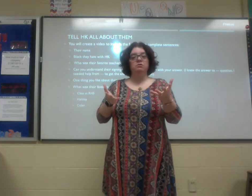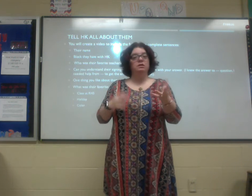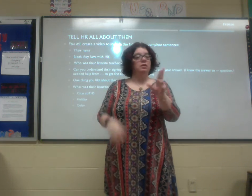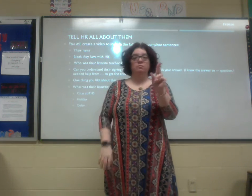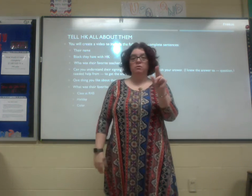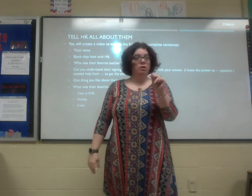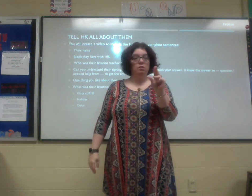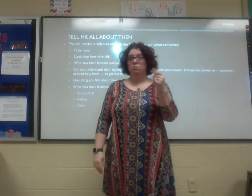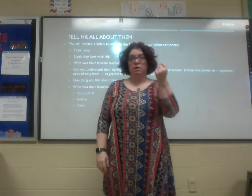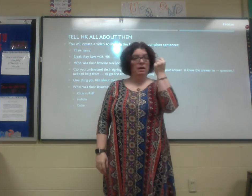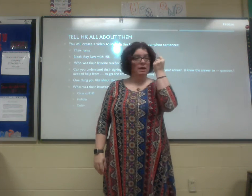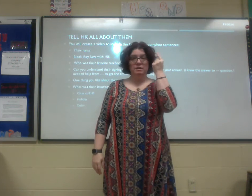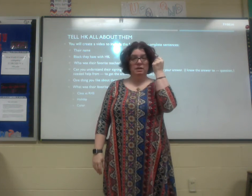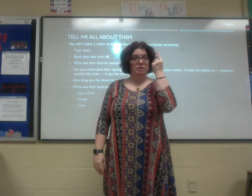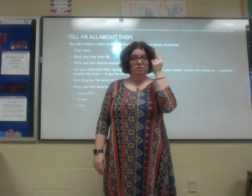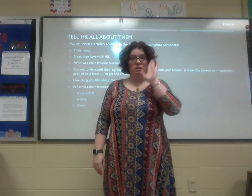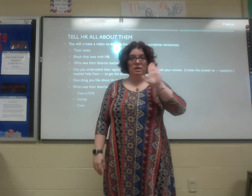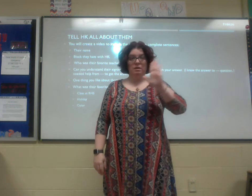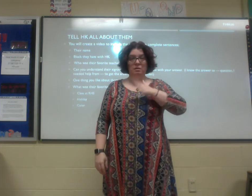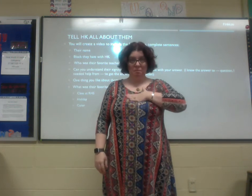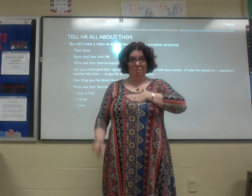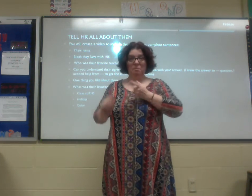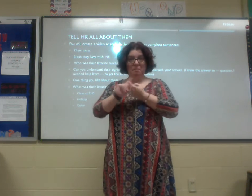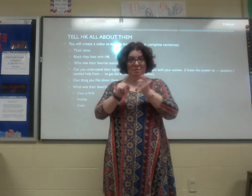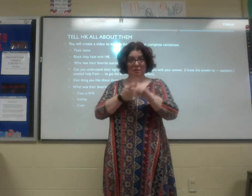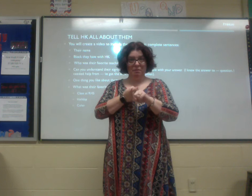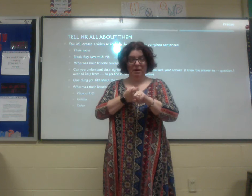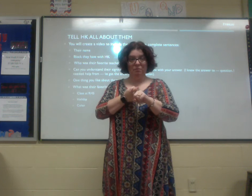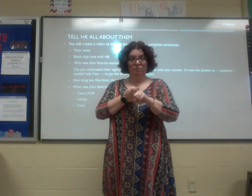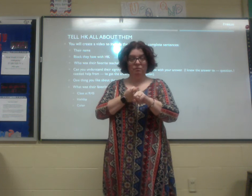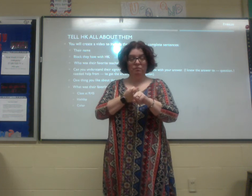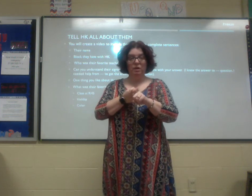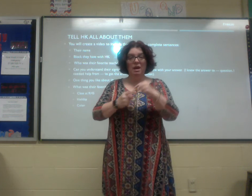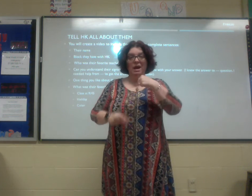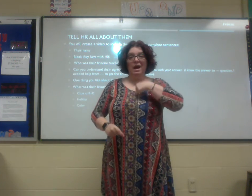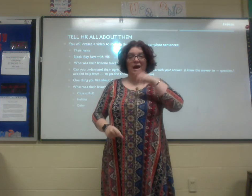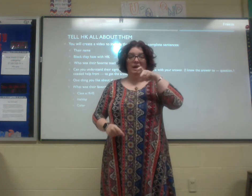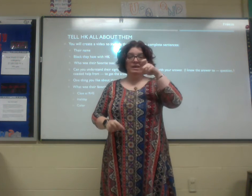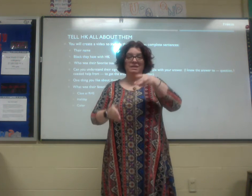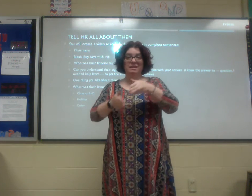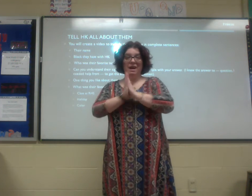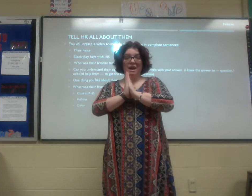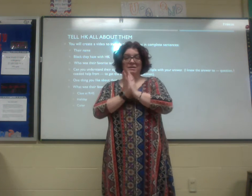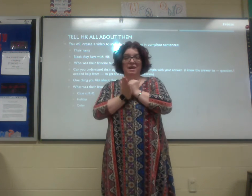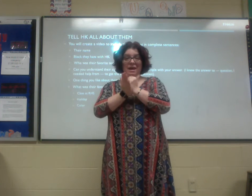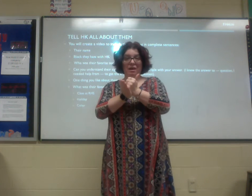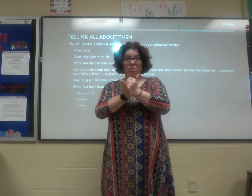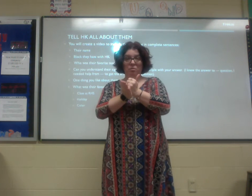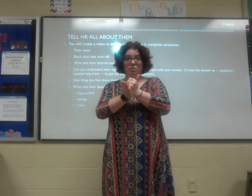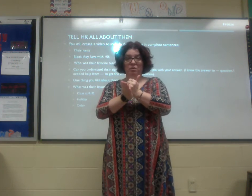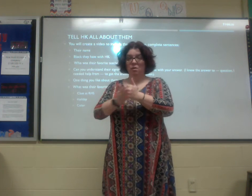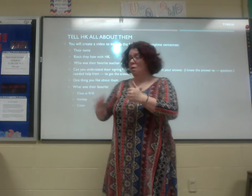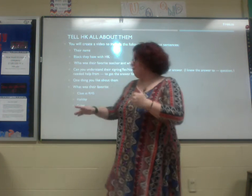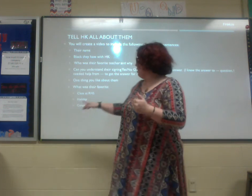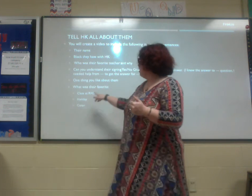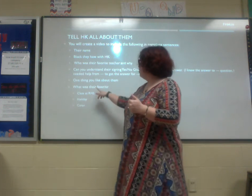understand them, no, I did not understand my pen pal. I needed to ask help. Who did